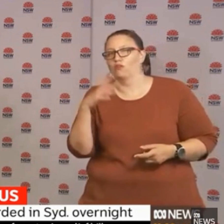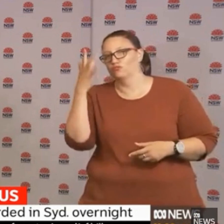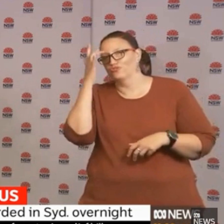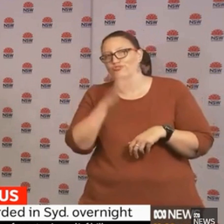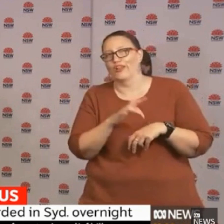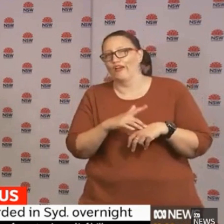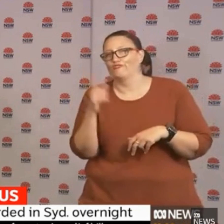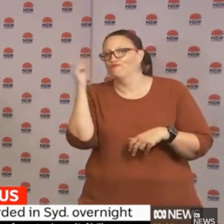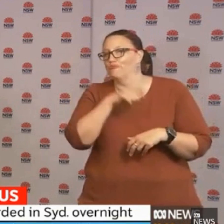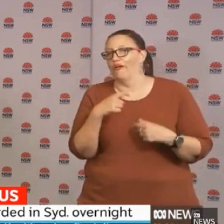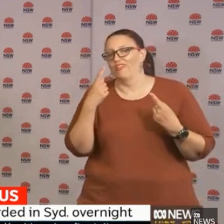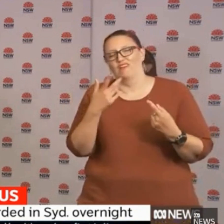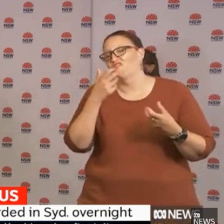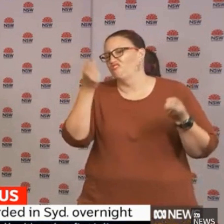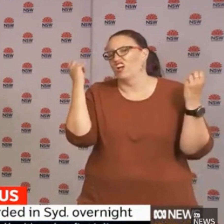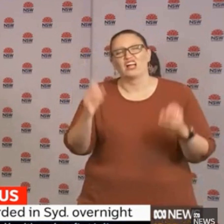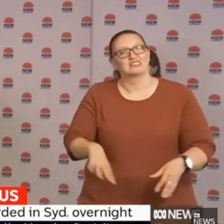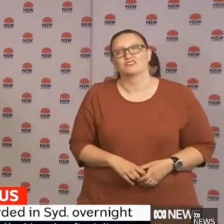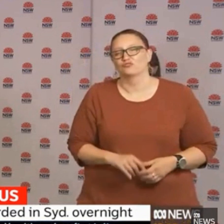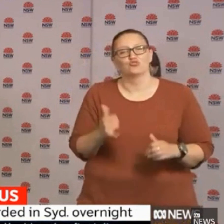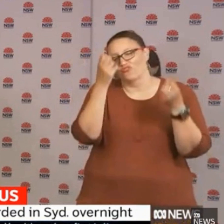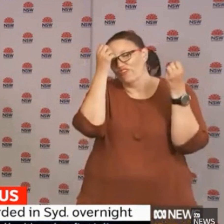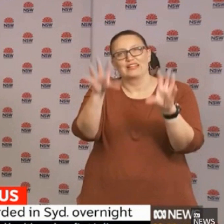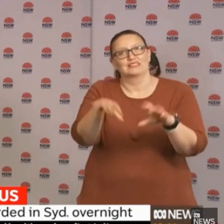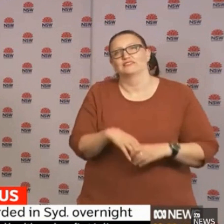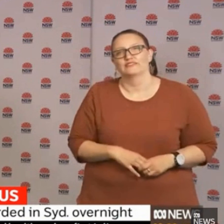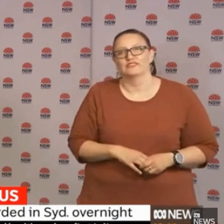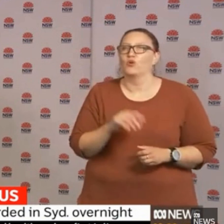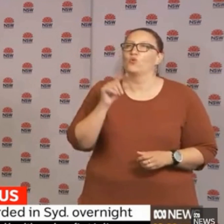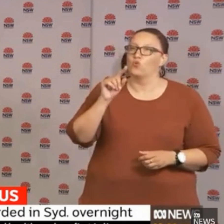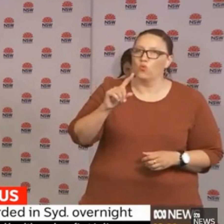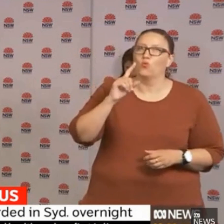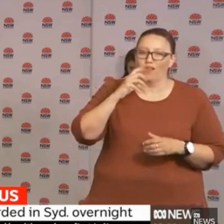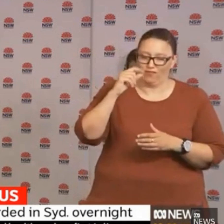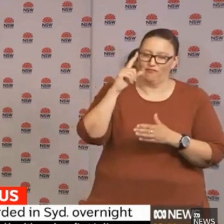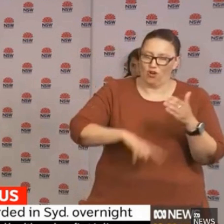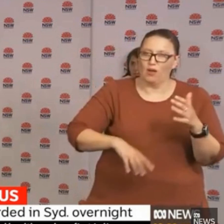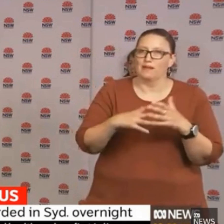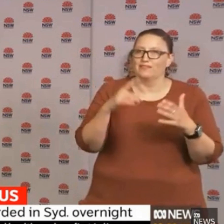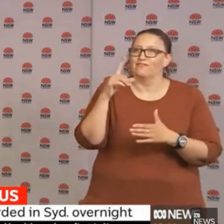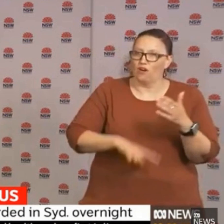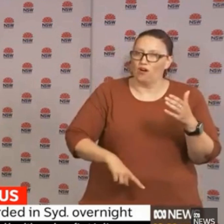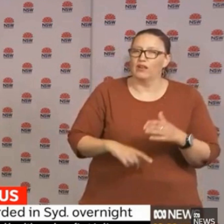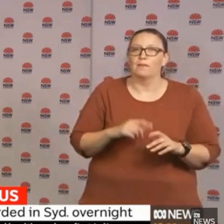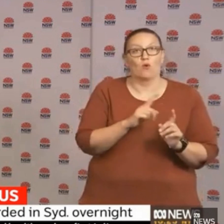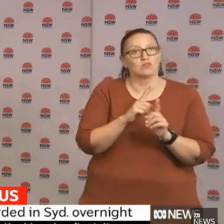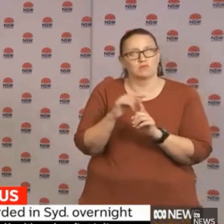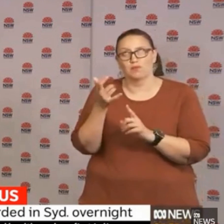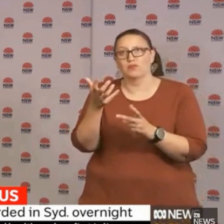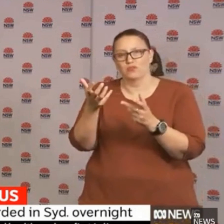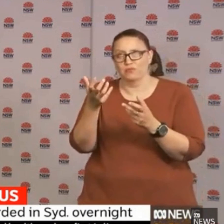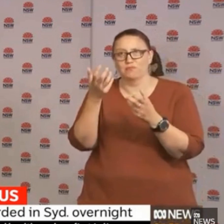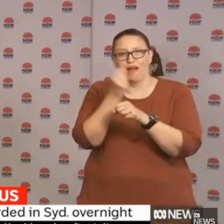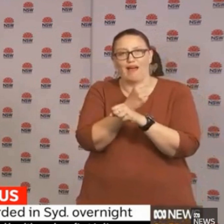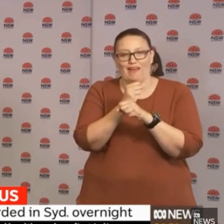doing anything stupid in the next few days, forget it. Because you will be the one who will end up being fined massively, but you may well end up